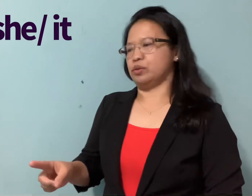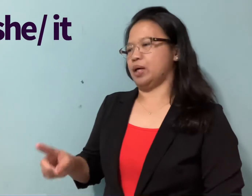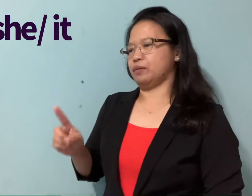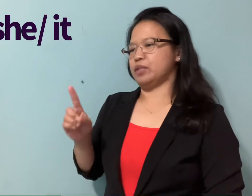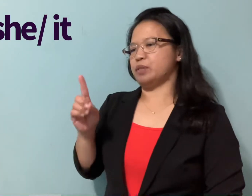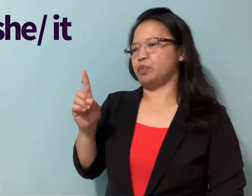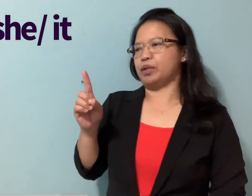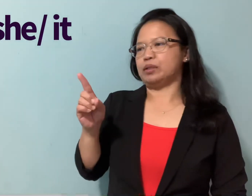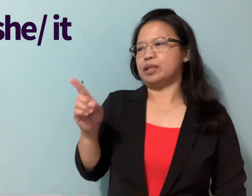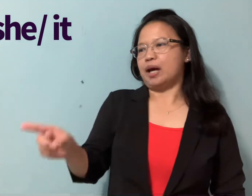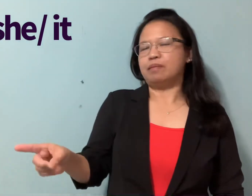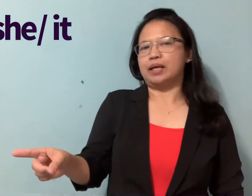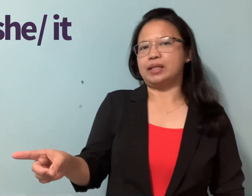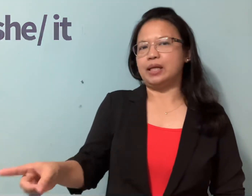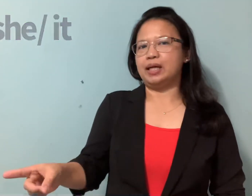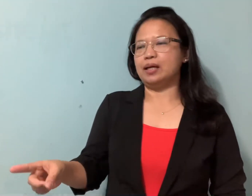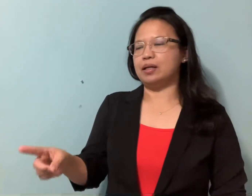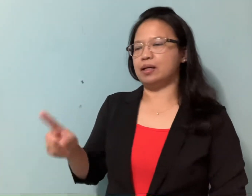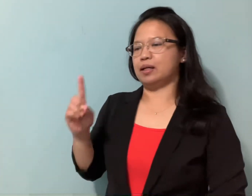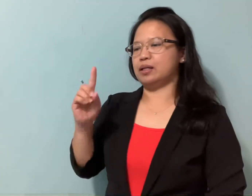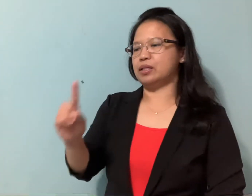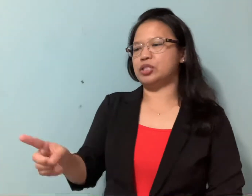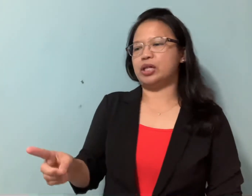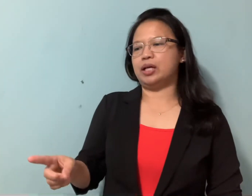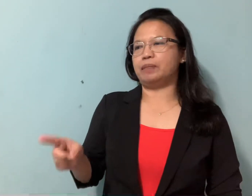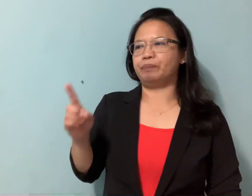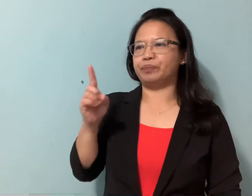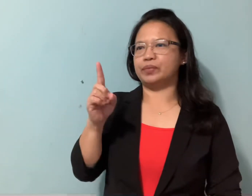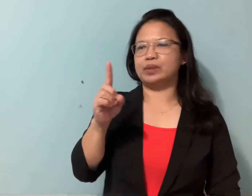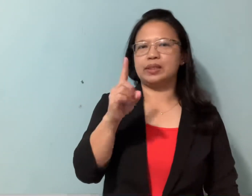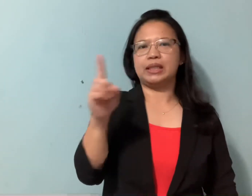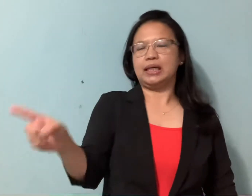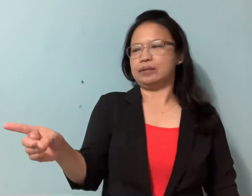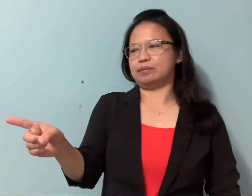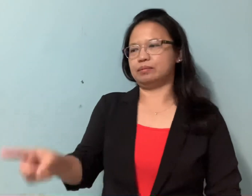we just point on them like he, she, it.